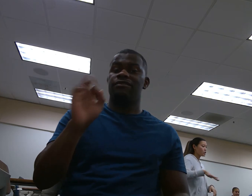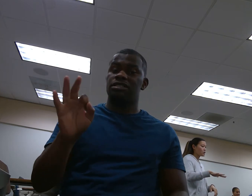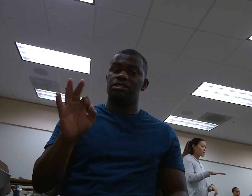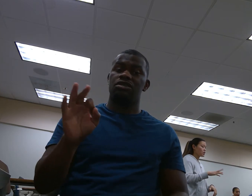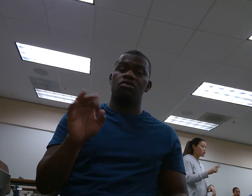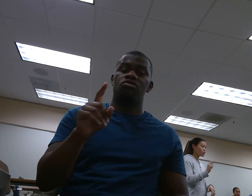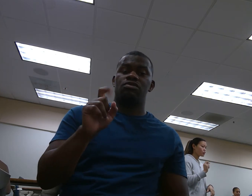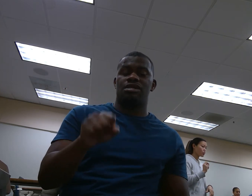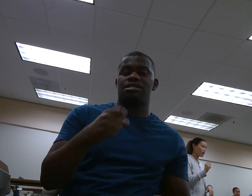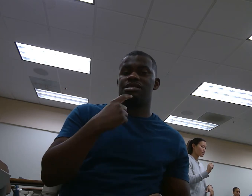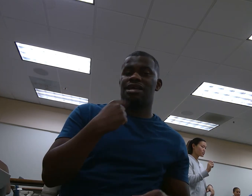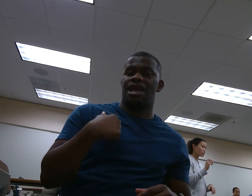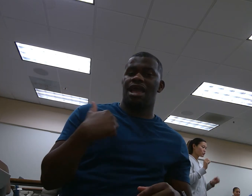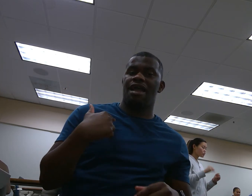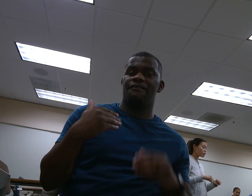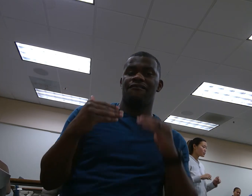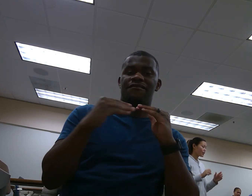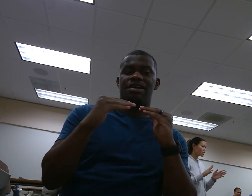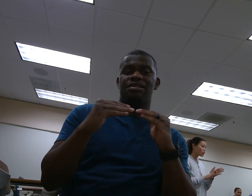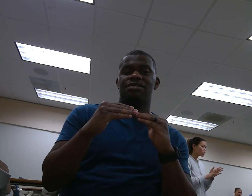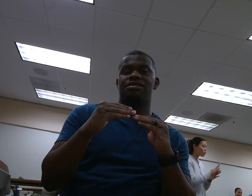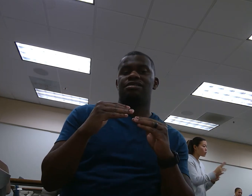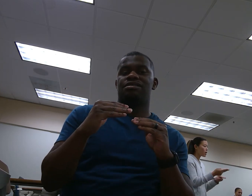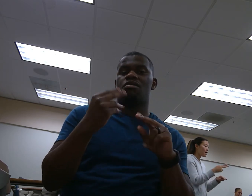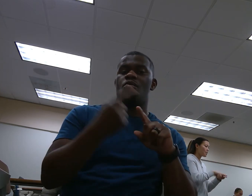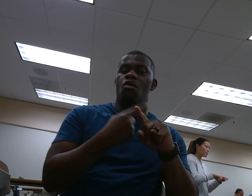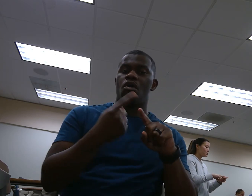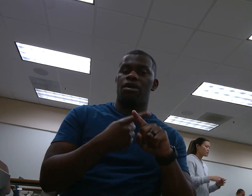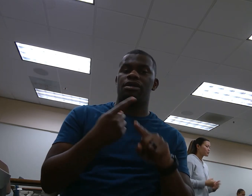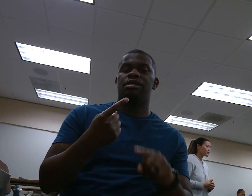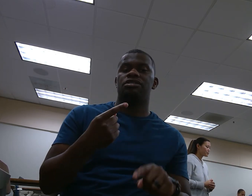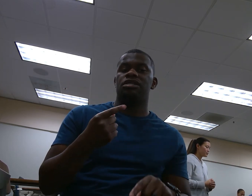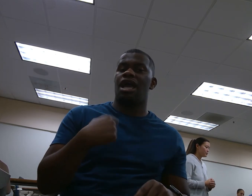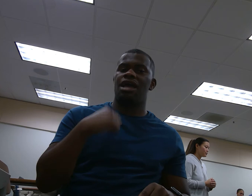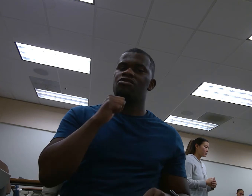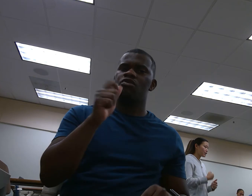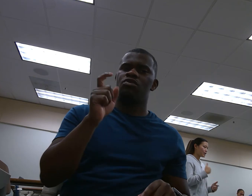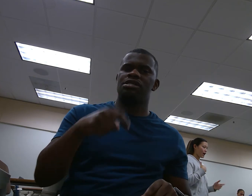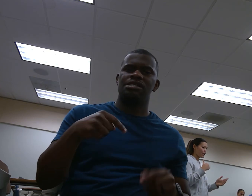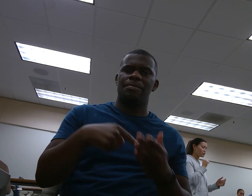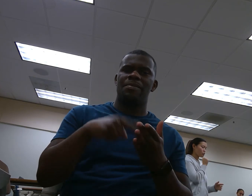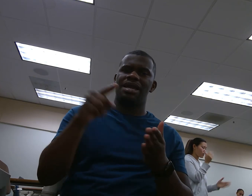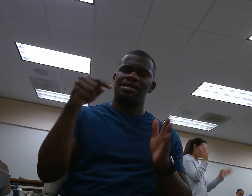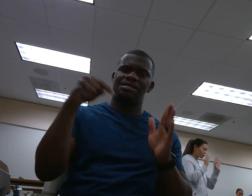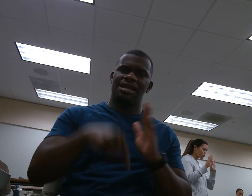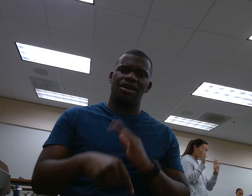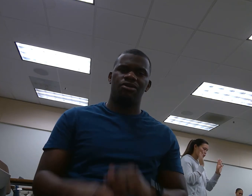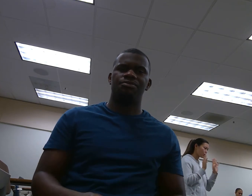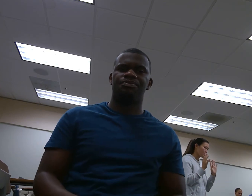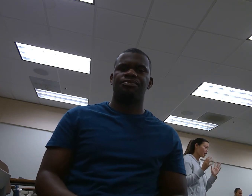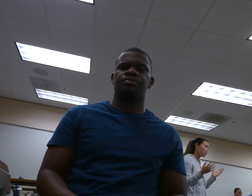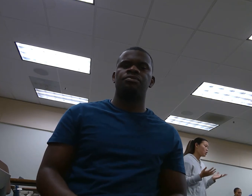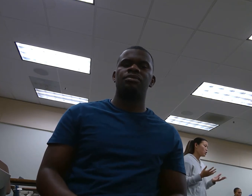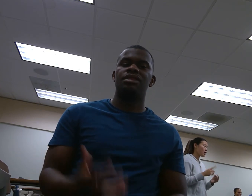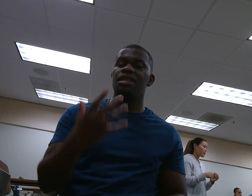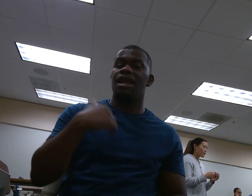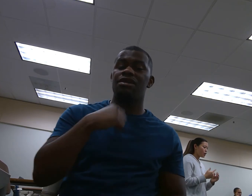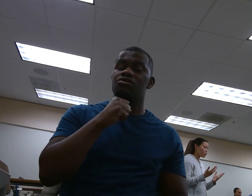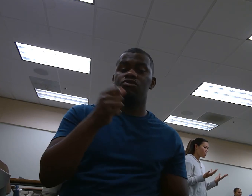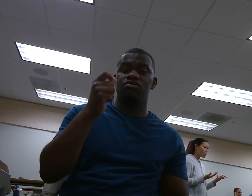mortgage payment, this is what I got to pay. Once I pay this thing down, I don't have to worry about the craziness of what rents might do, because the economy is, because